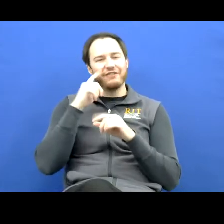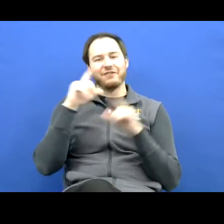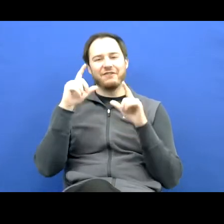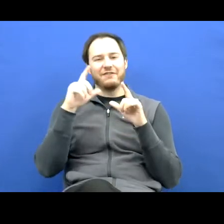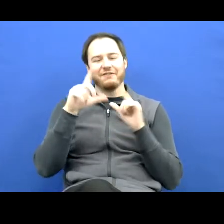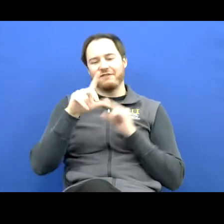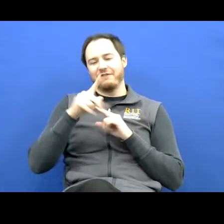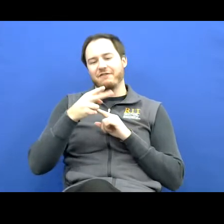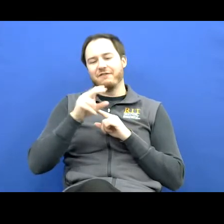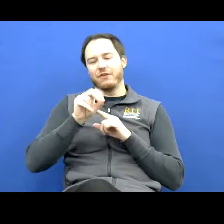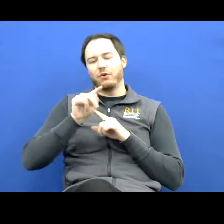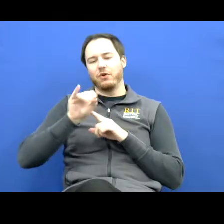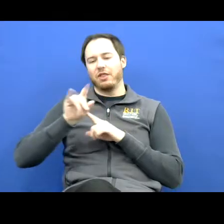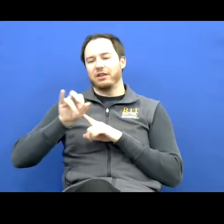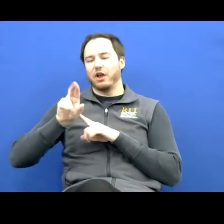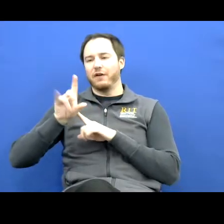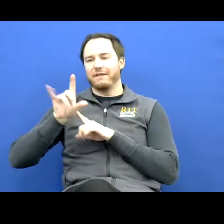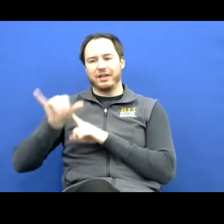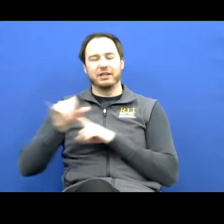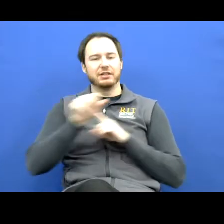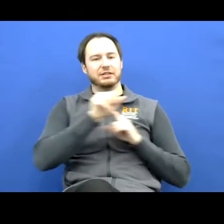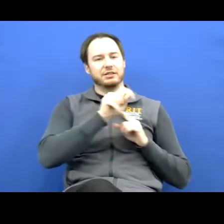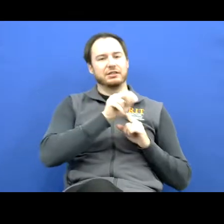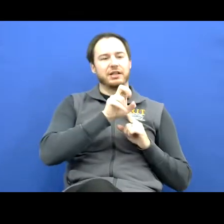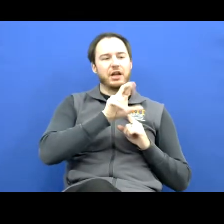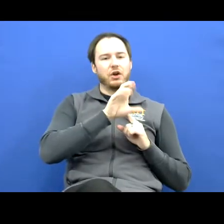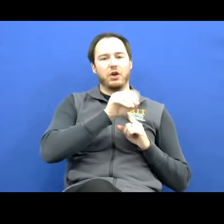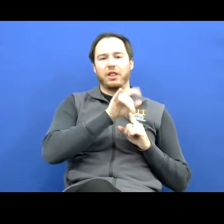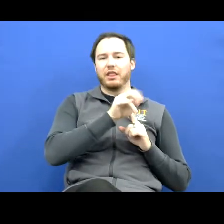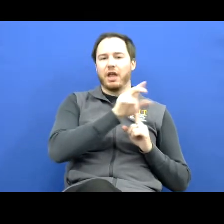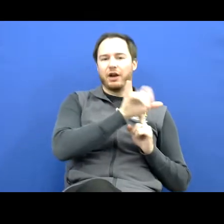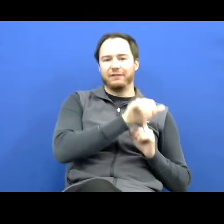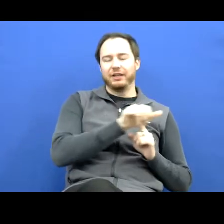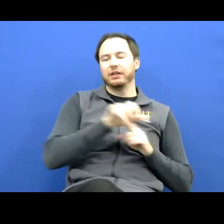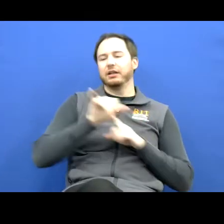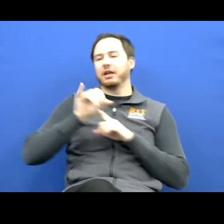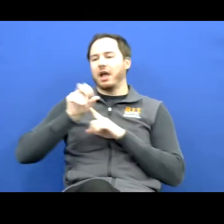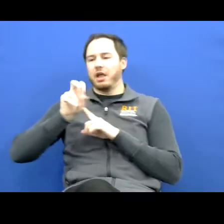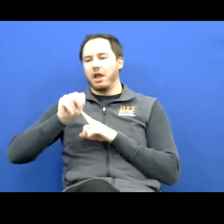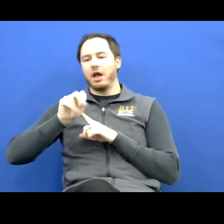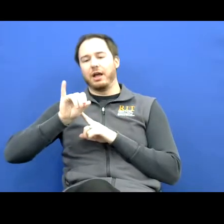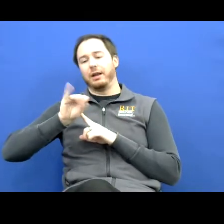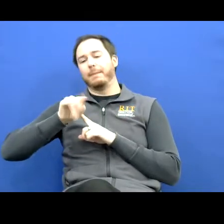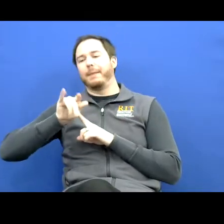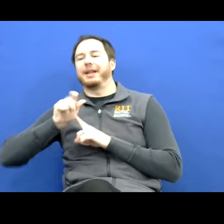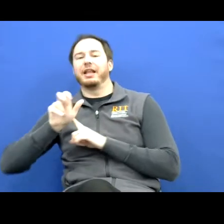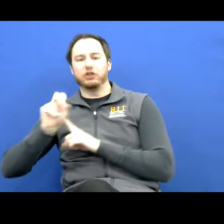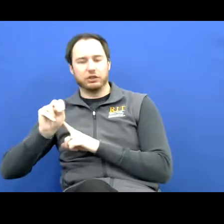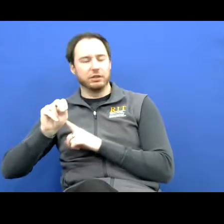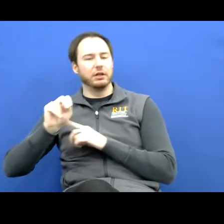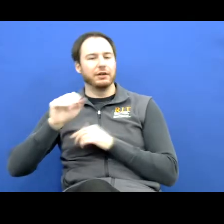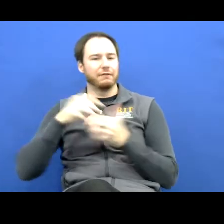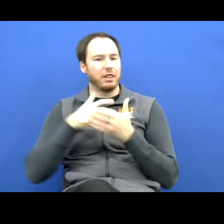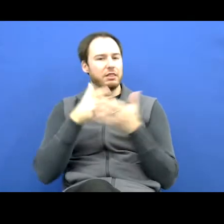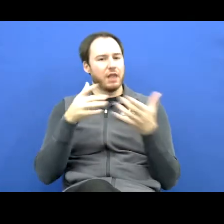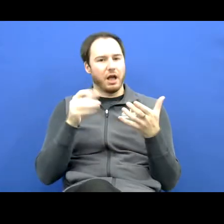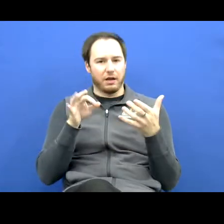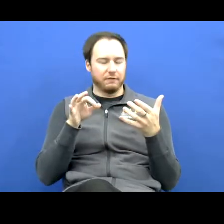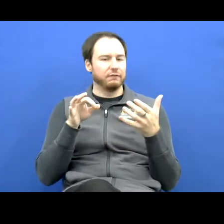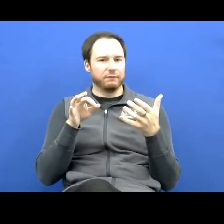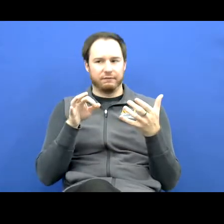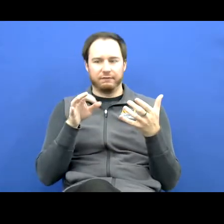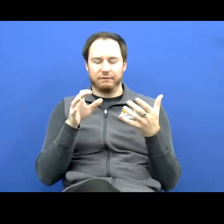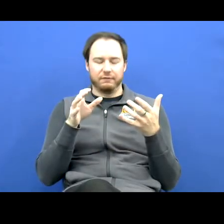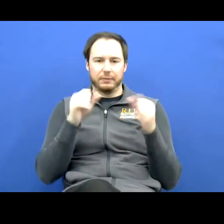photolithography, stereolithography, ion implantation. There's a lot of